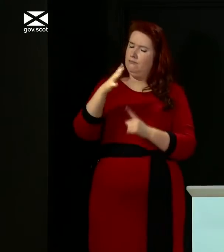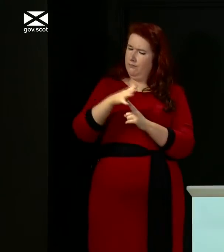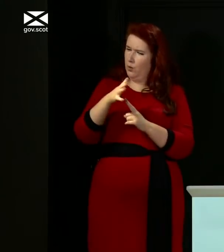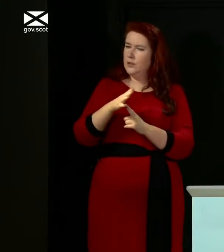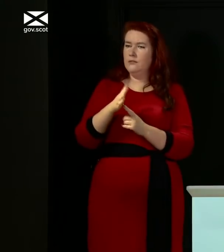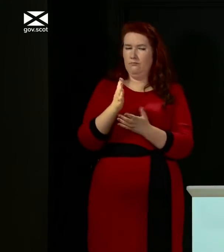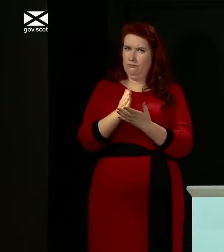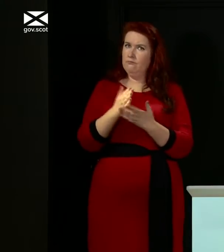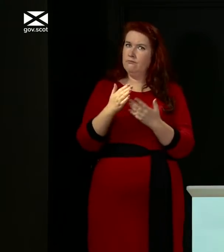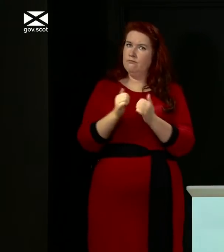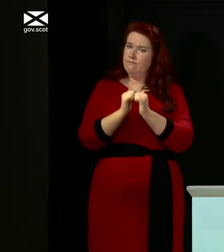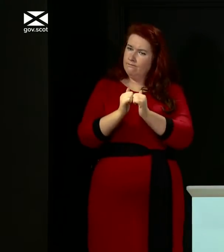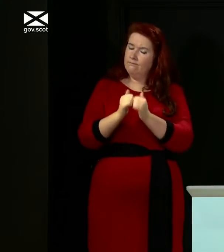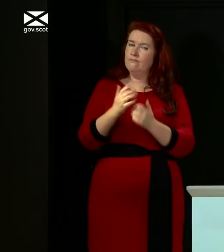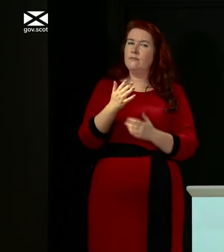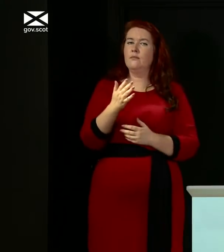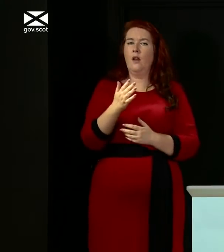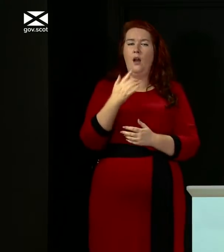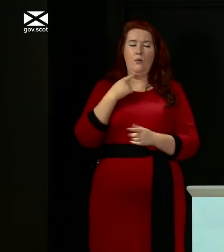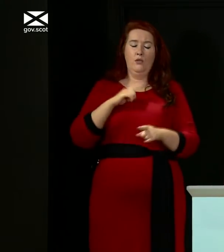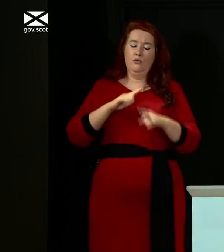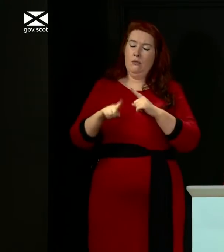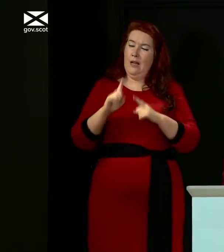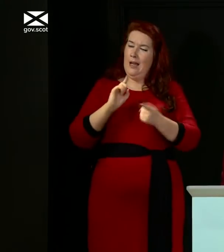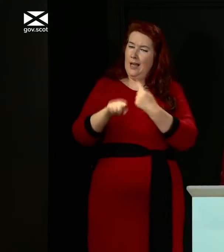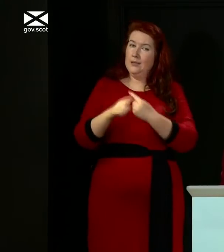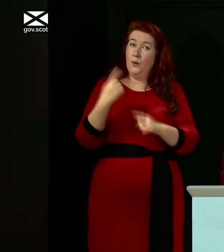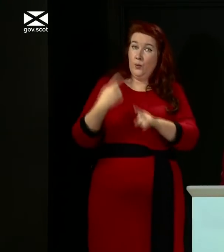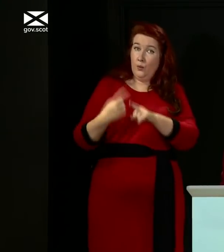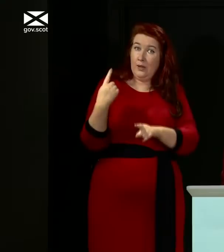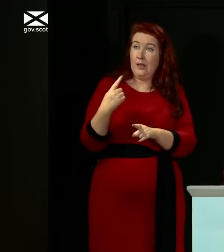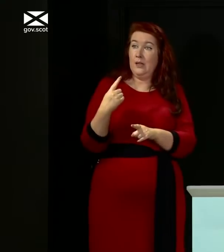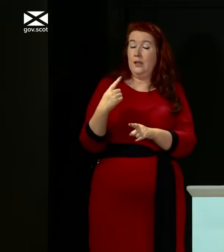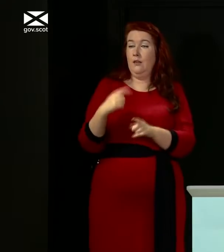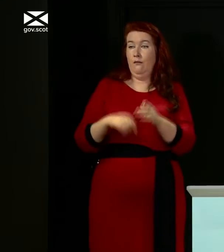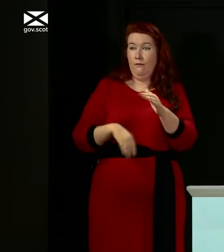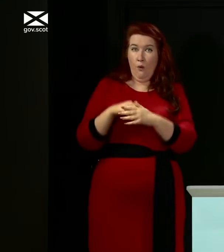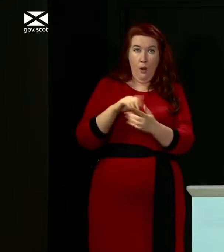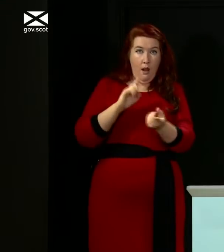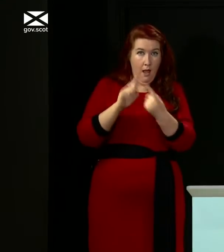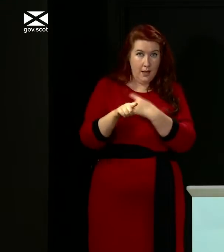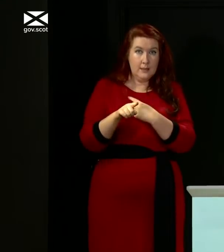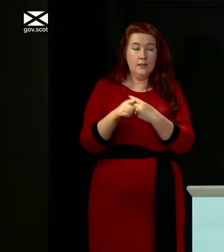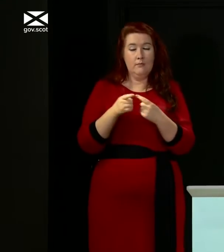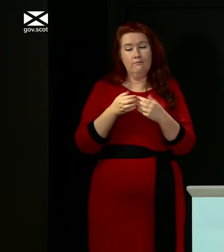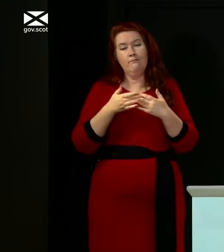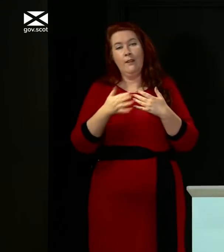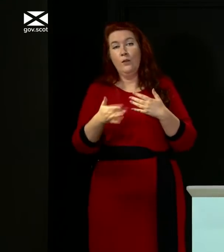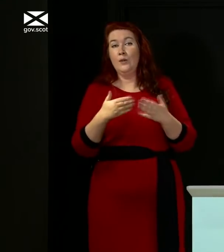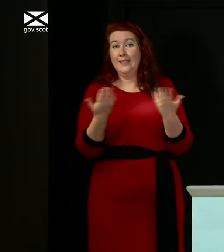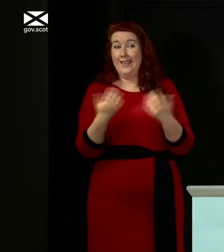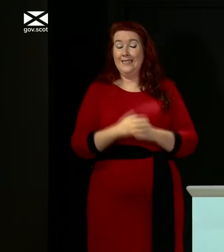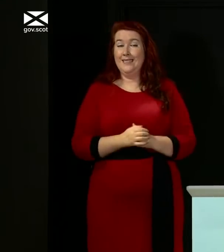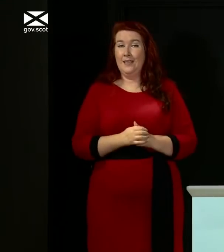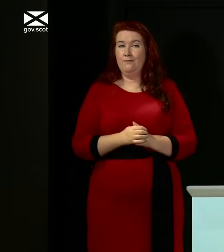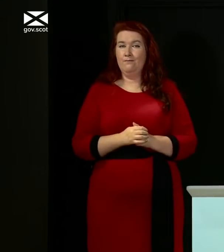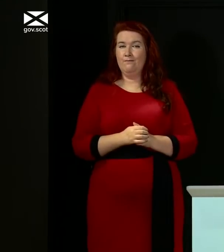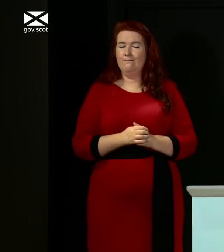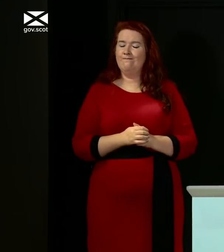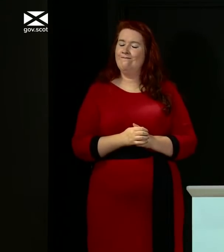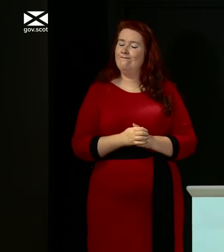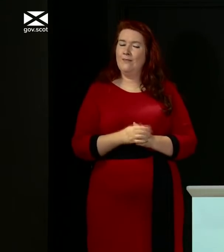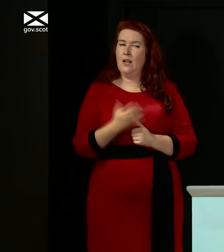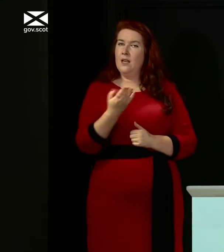I will do my best to answer them as fully, as quickly and as firmly as I can over the days to come. But some of the